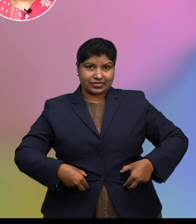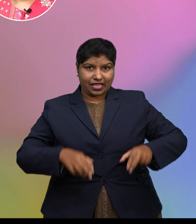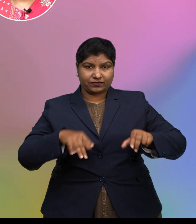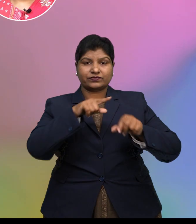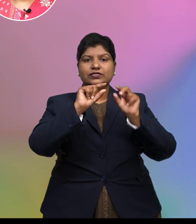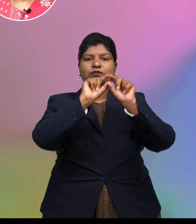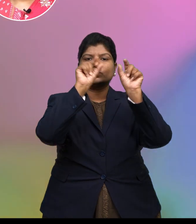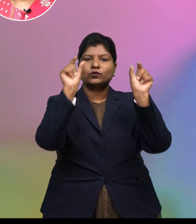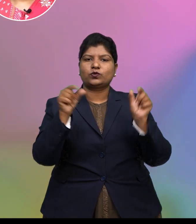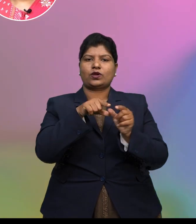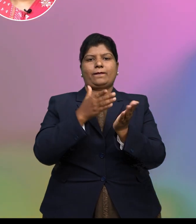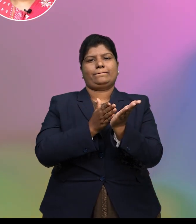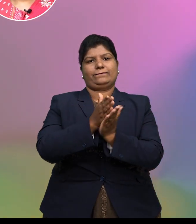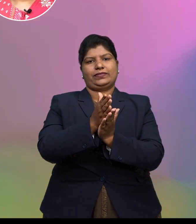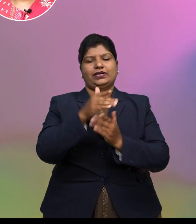The zygote